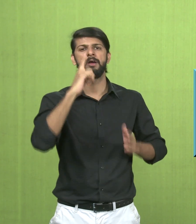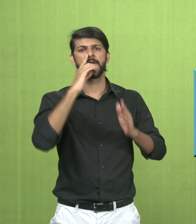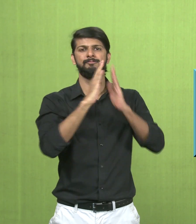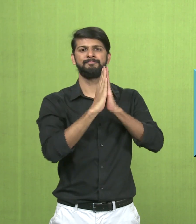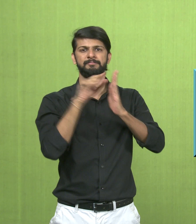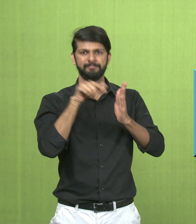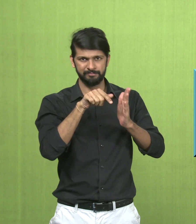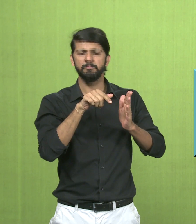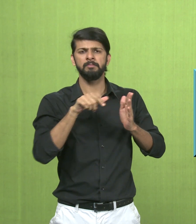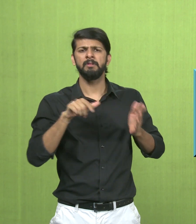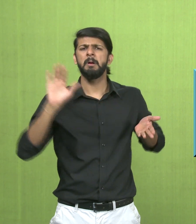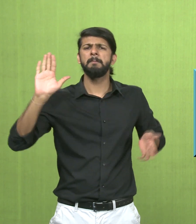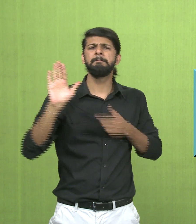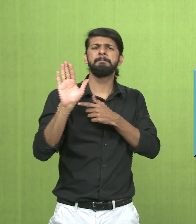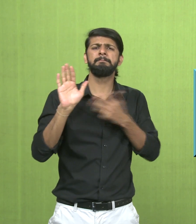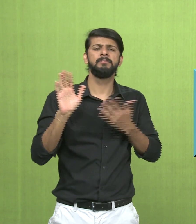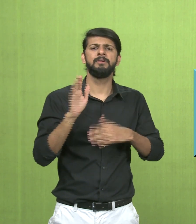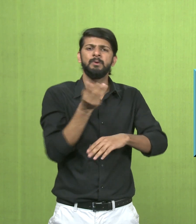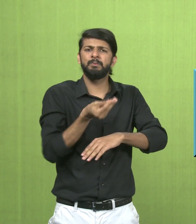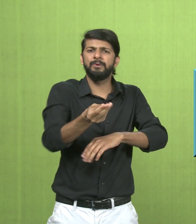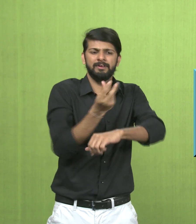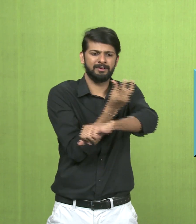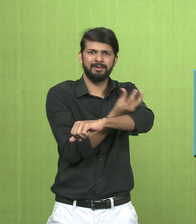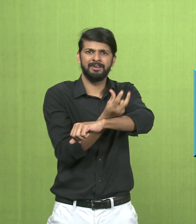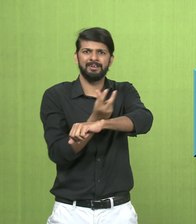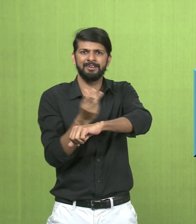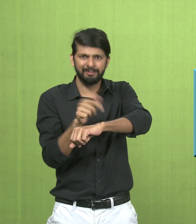or the Hindu goddess of wealth,